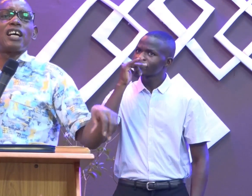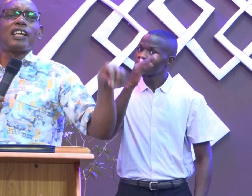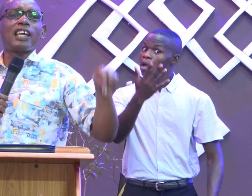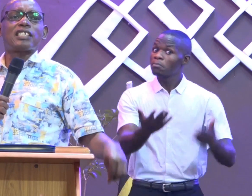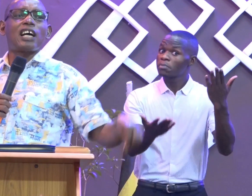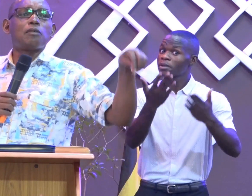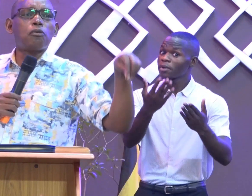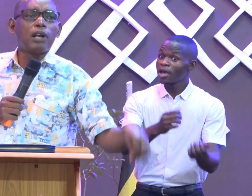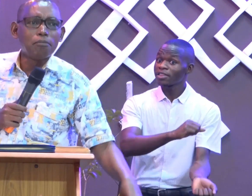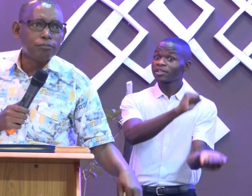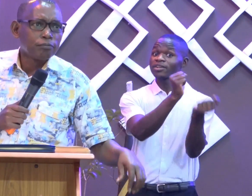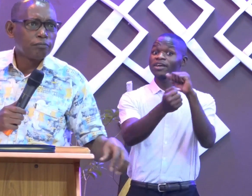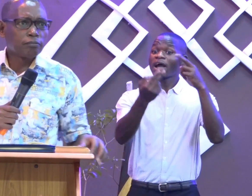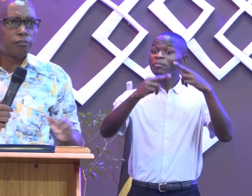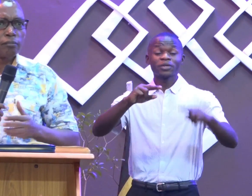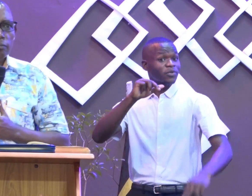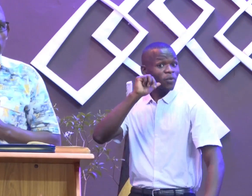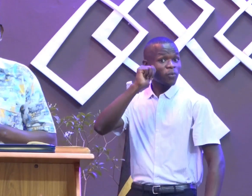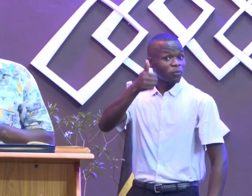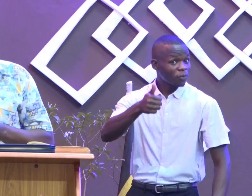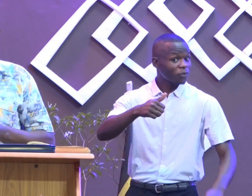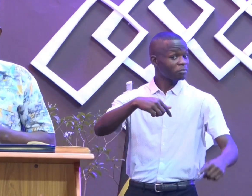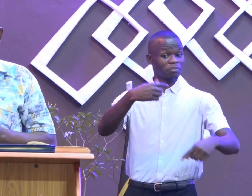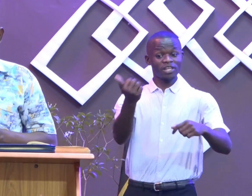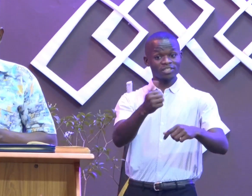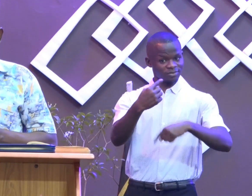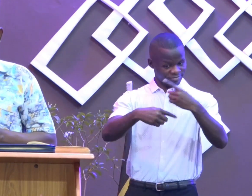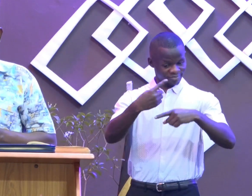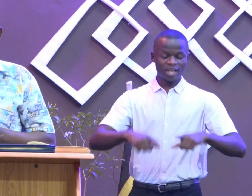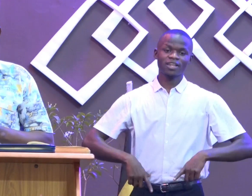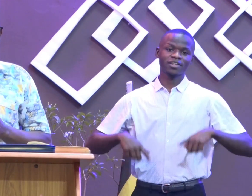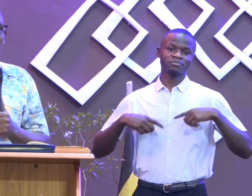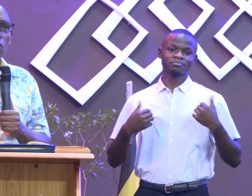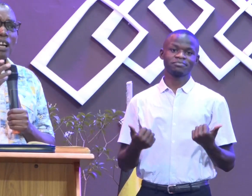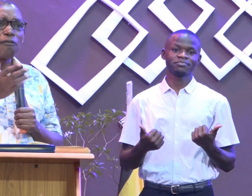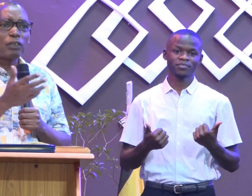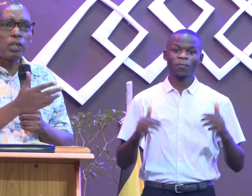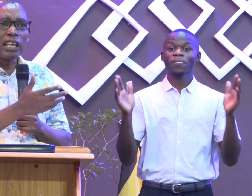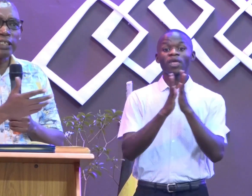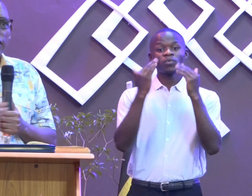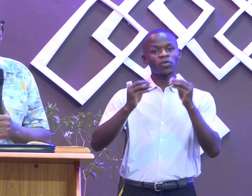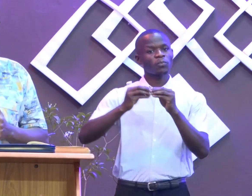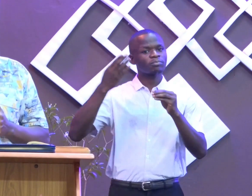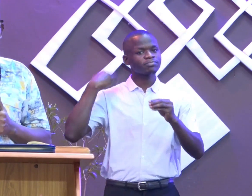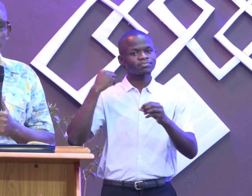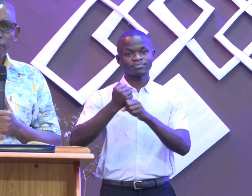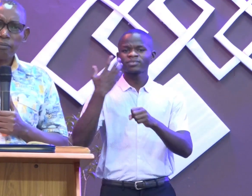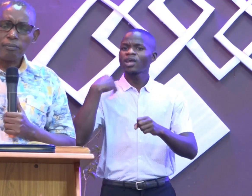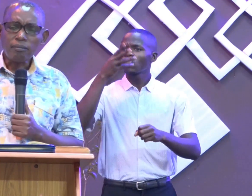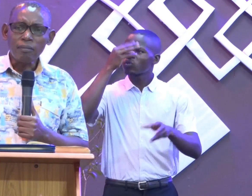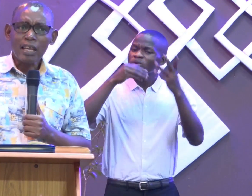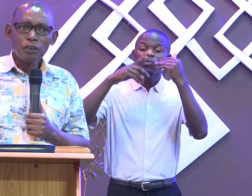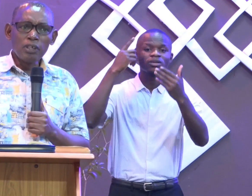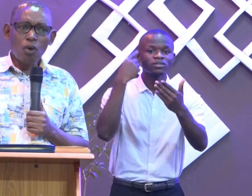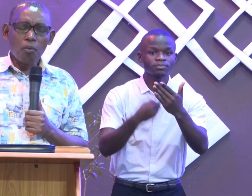someone to another life. They were speaking as if rapture was going to take place the following day. So brethren, what